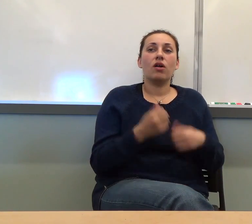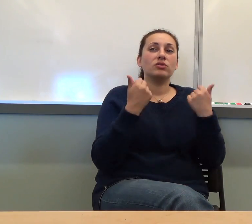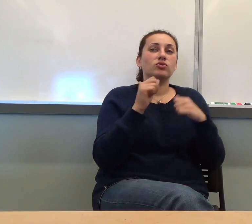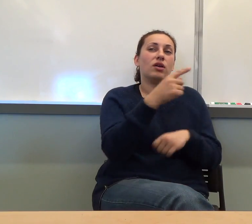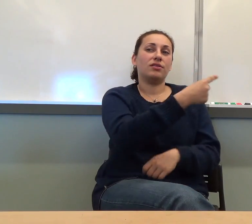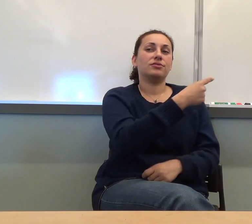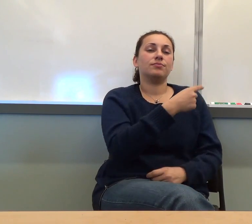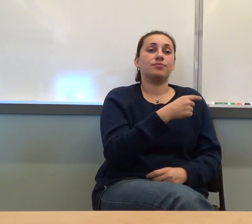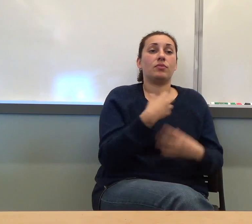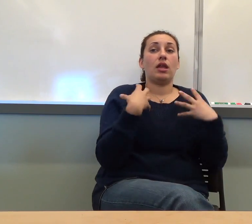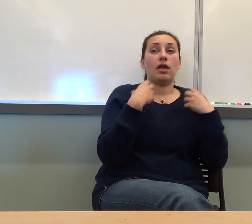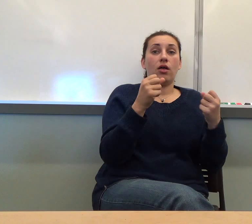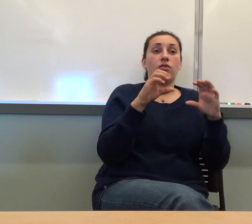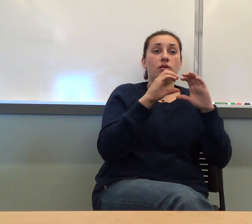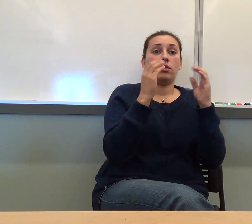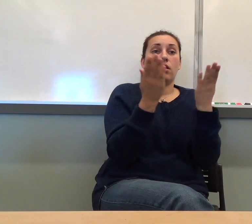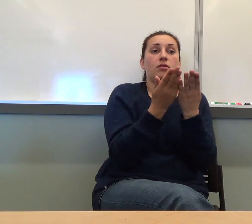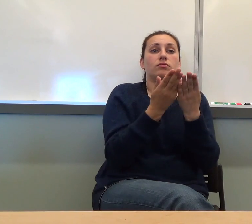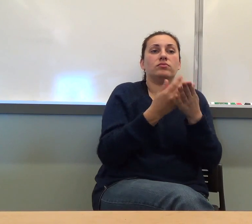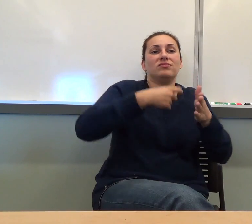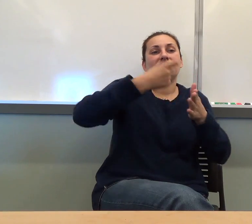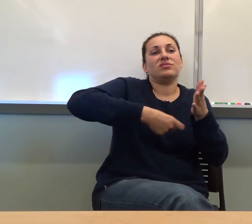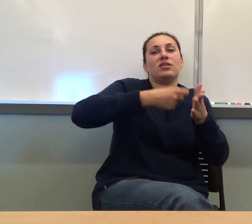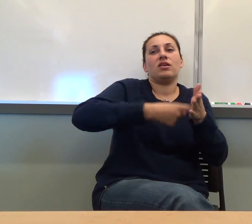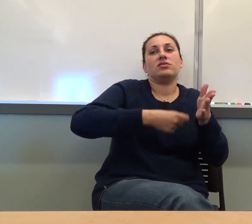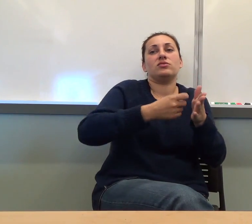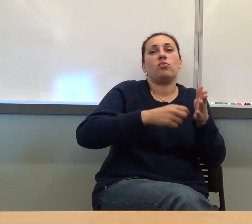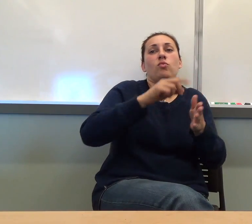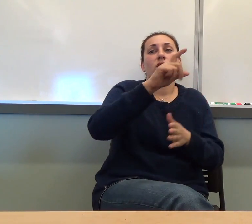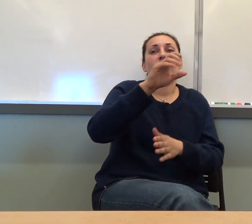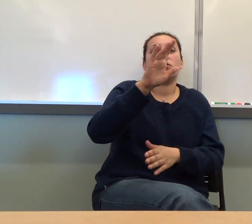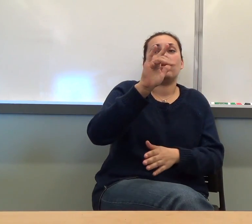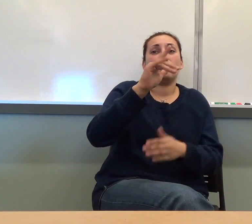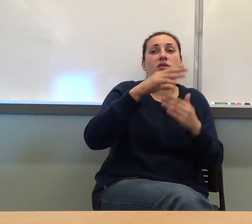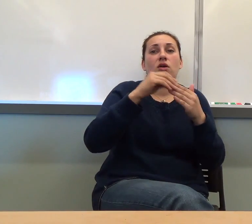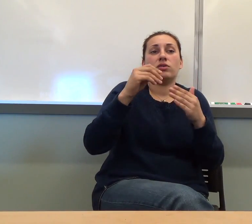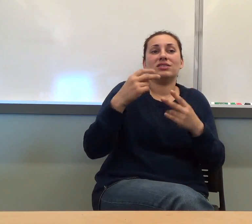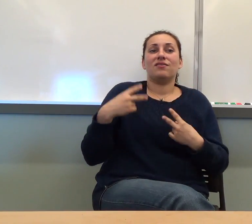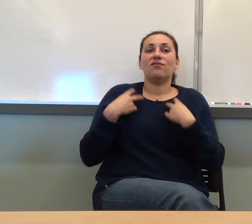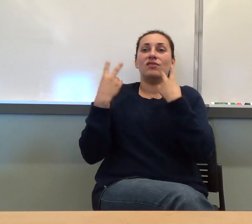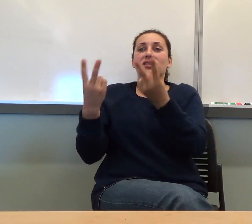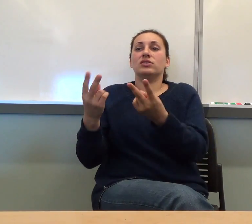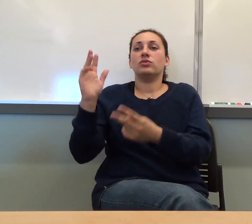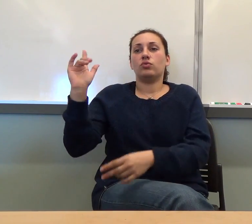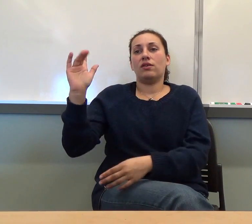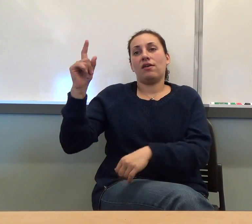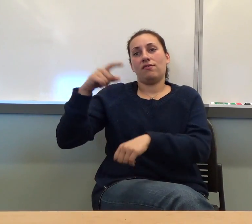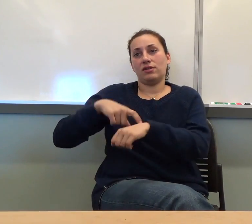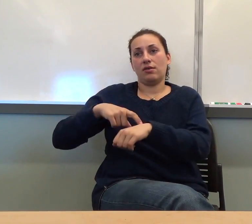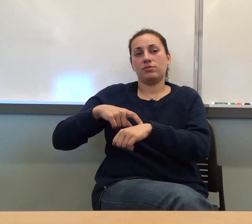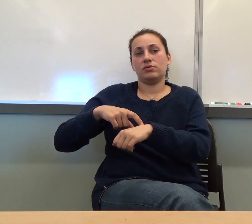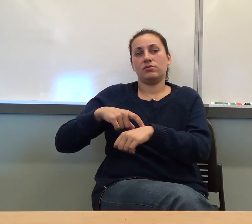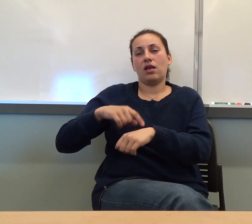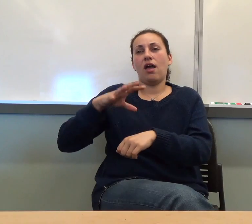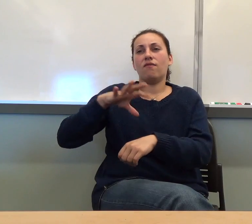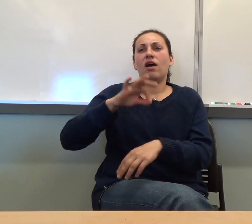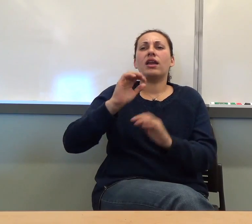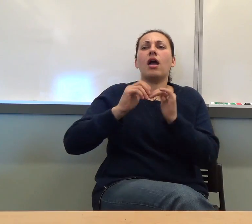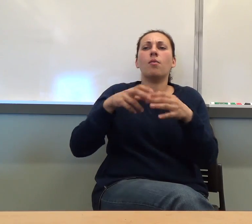health club charges $125 for 20 visits. Find the unit rate in dollars per visit. Okay,